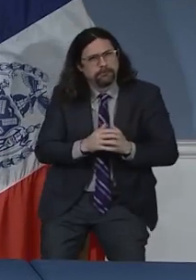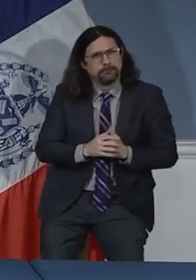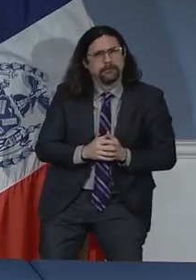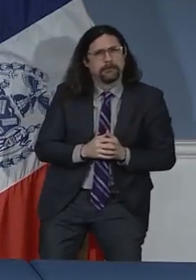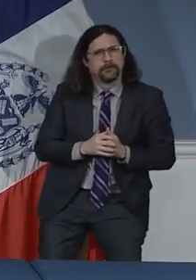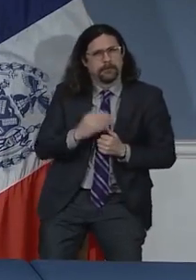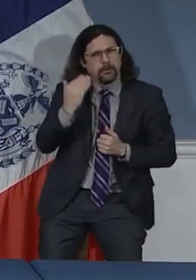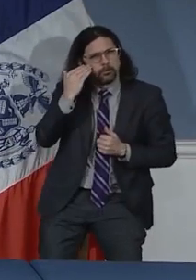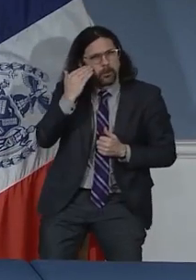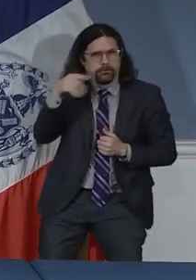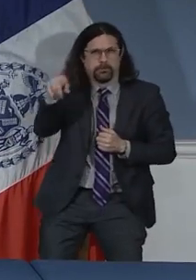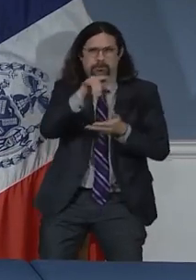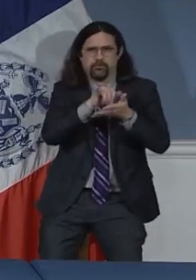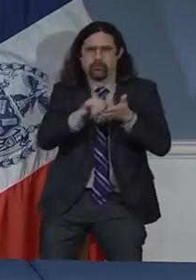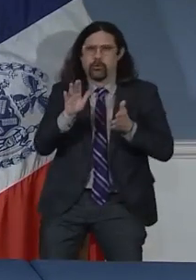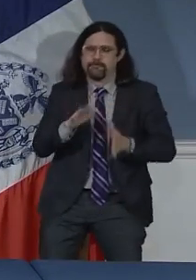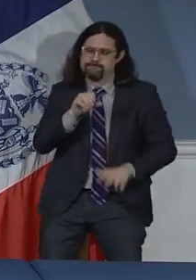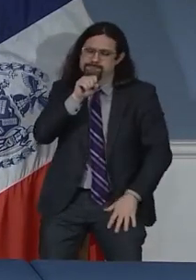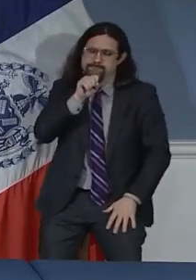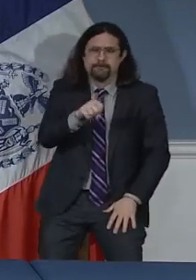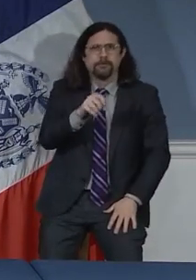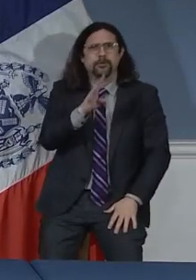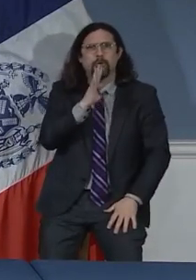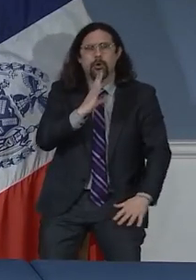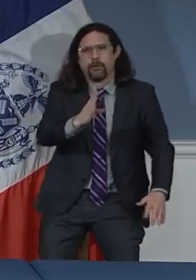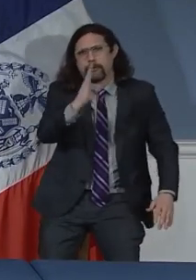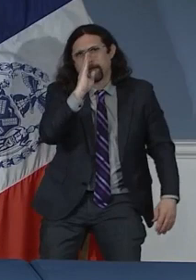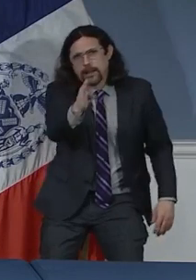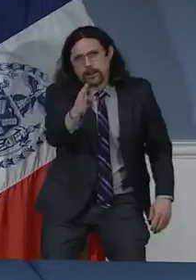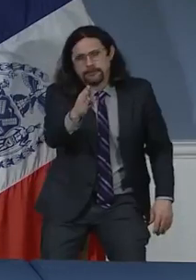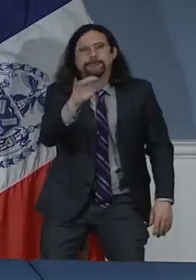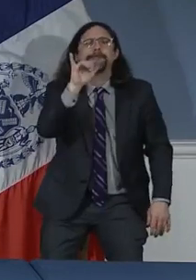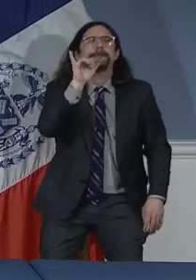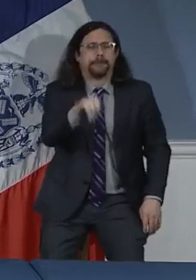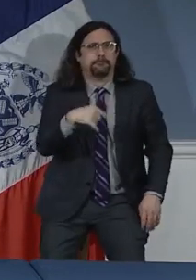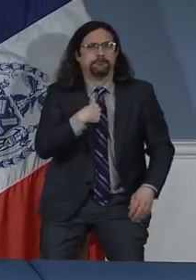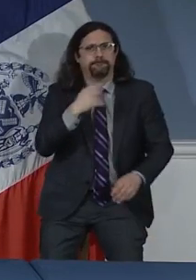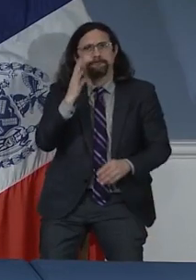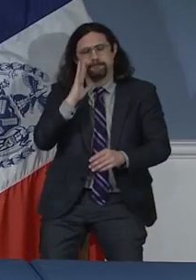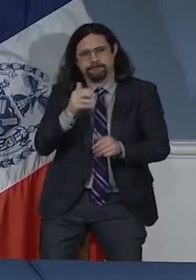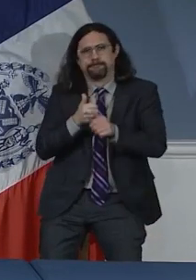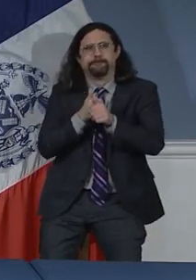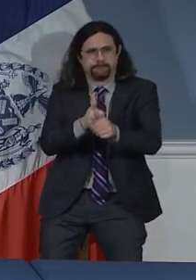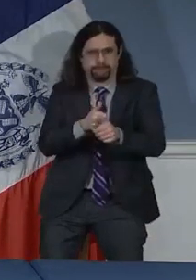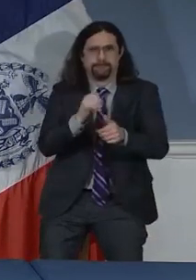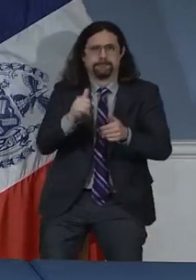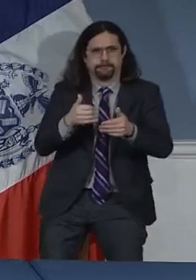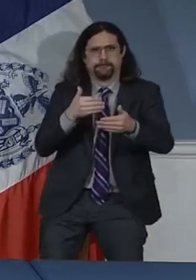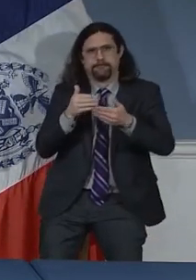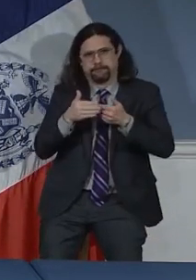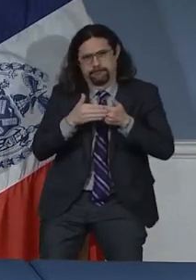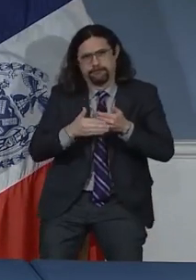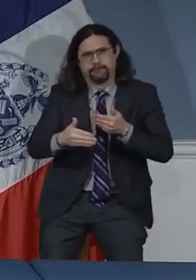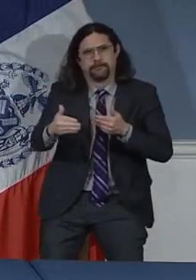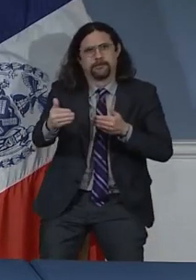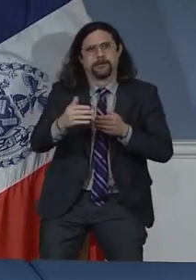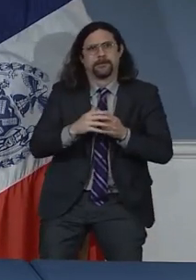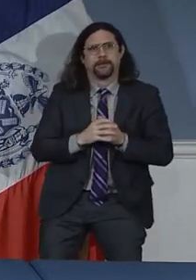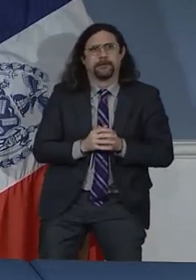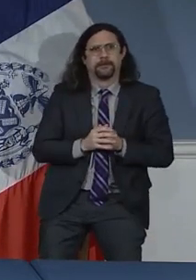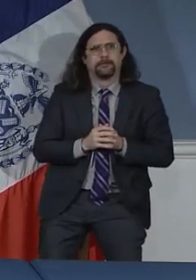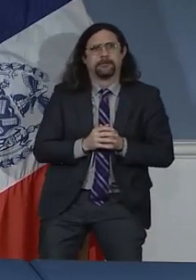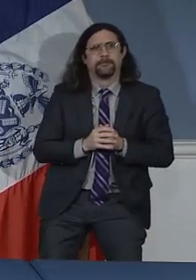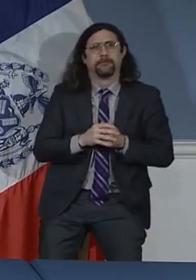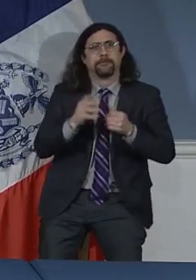So I'll be talking about several things today that are really painful and troubling. And I want everyone to understand that. I am